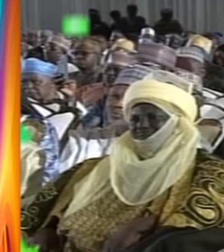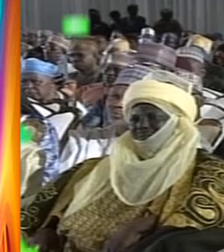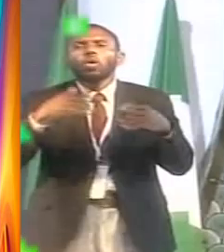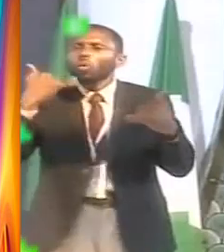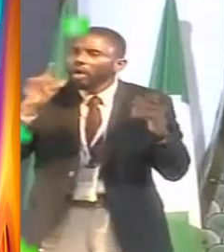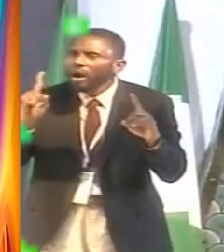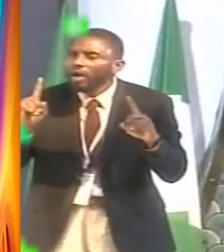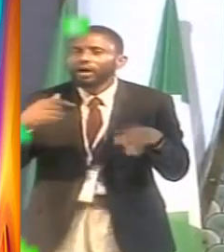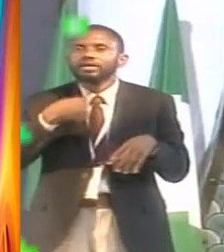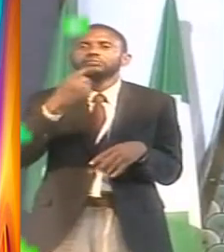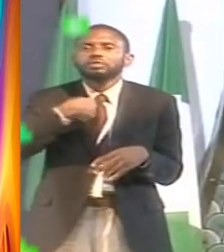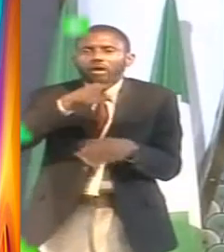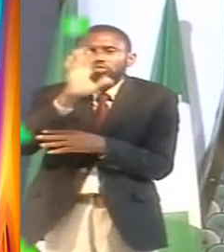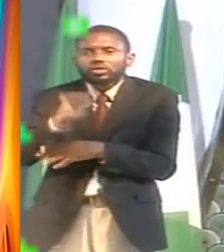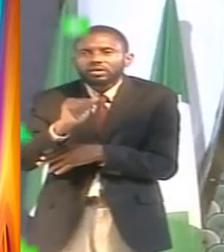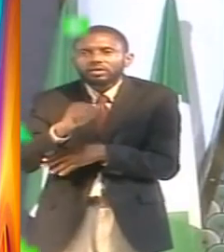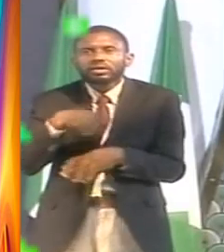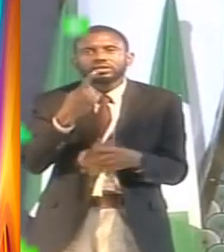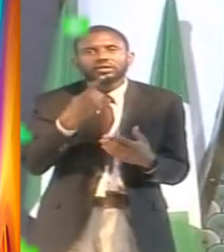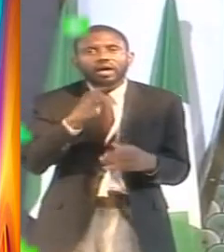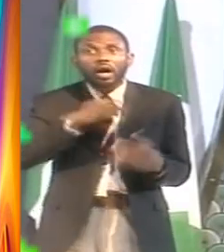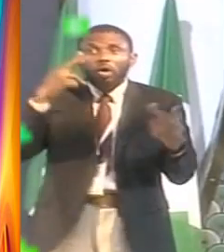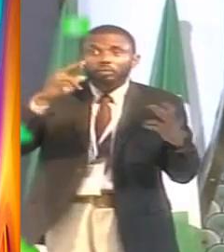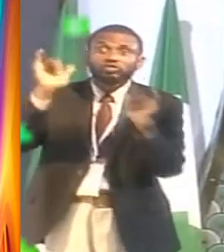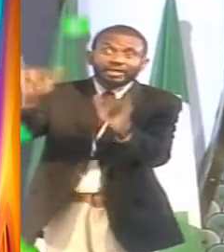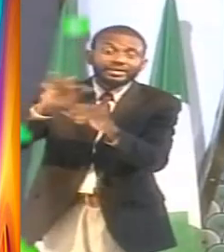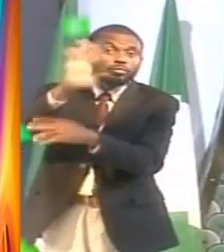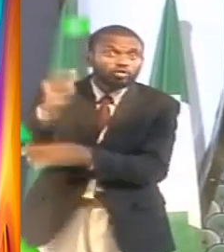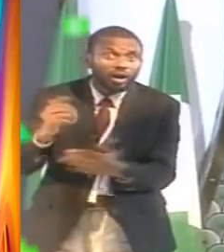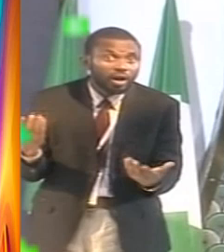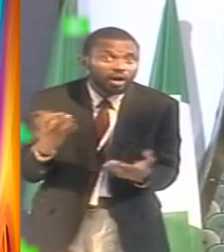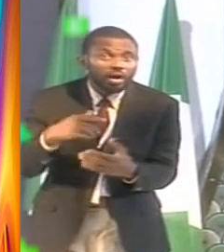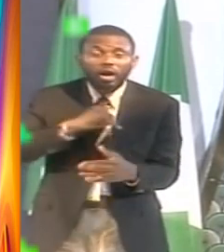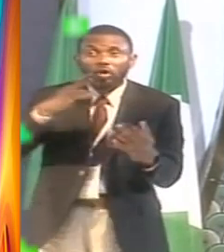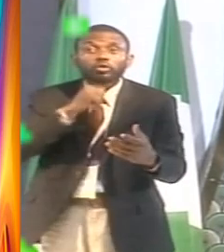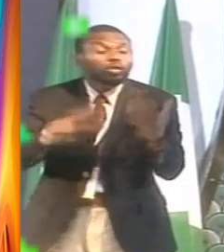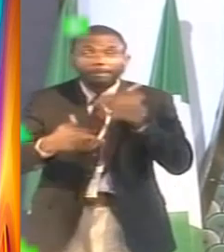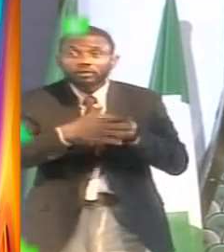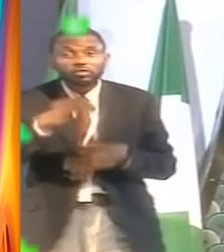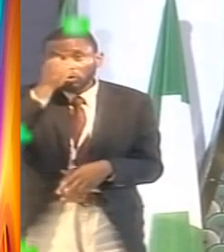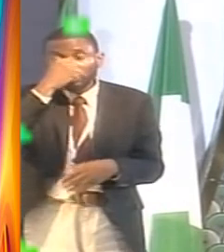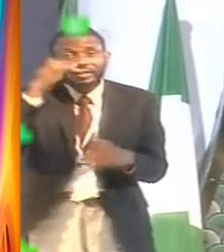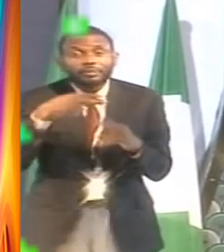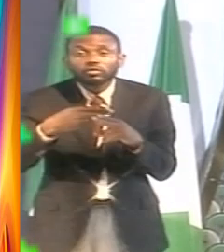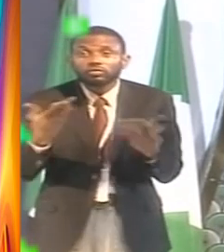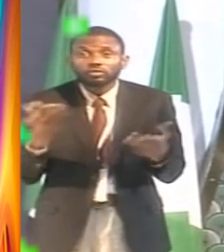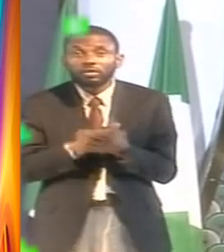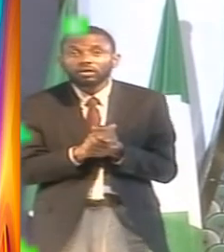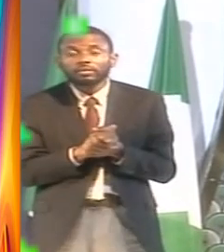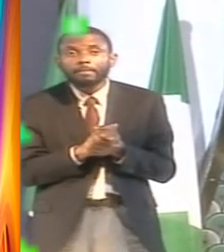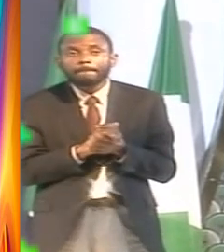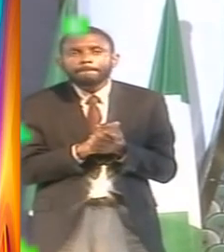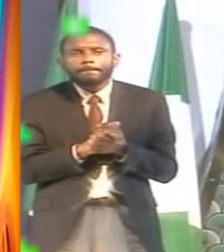you? I said, I'm in Abuja. He said, I hope you remain in Abuja. I hope you're not going back to Sokoto anytime soon.